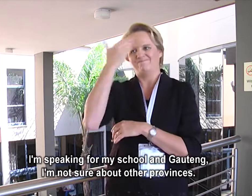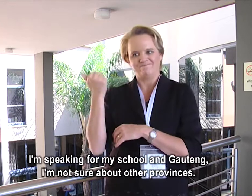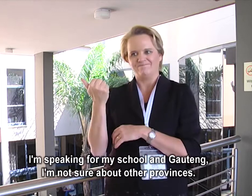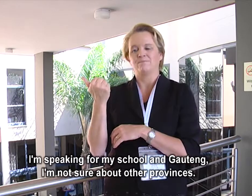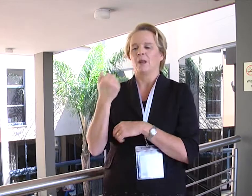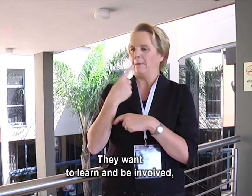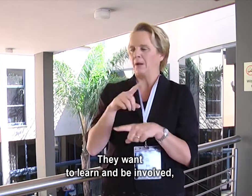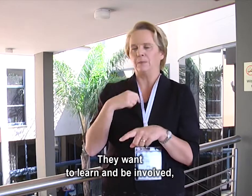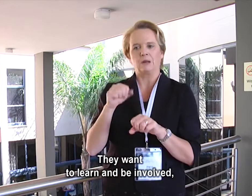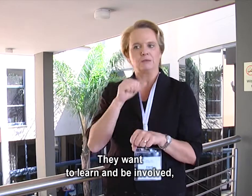provinces.